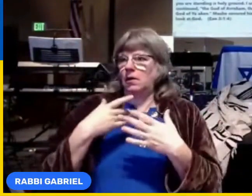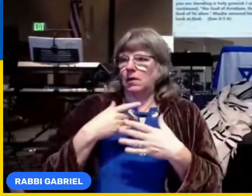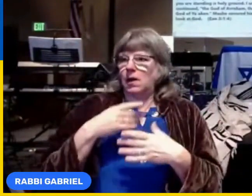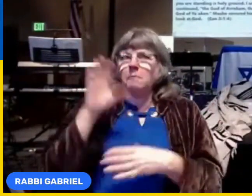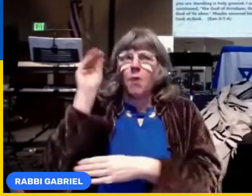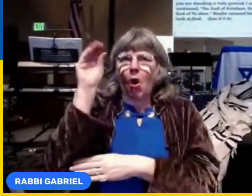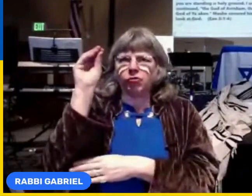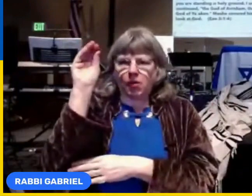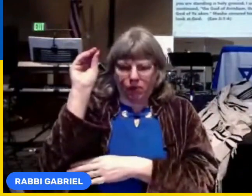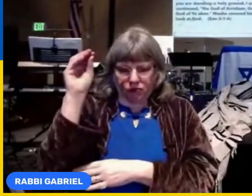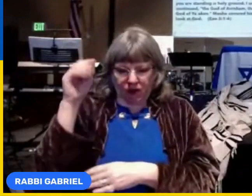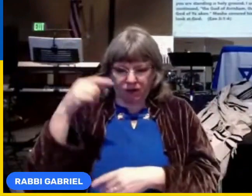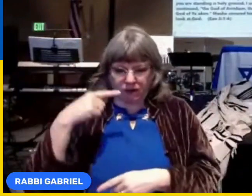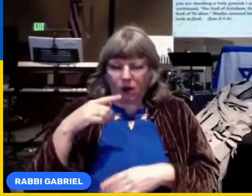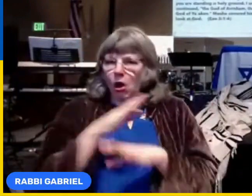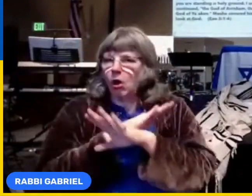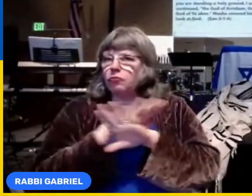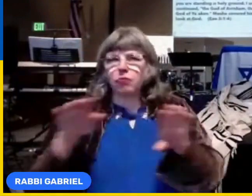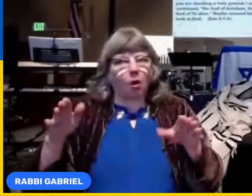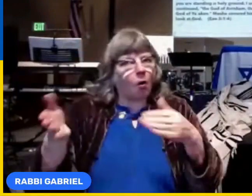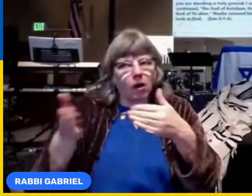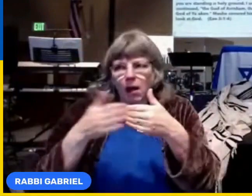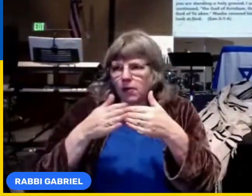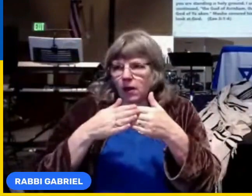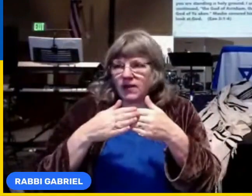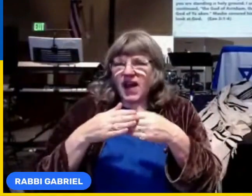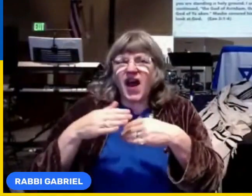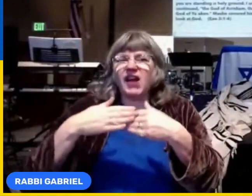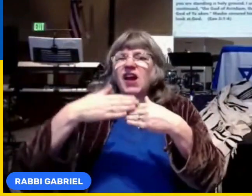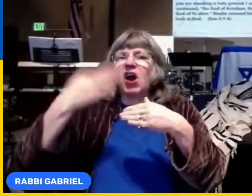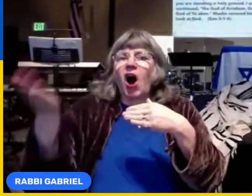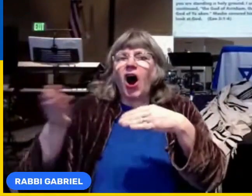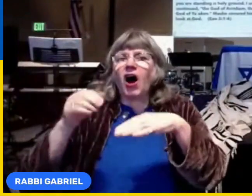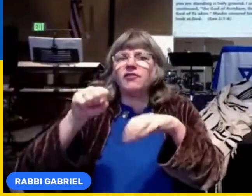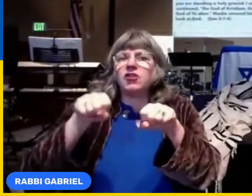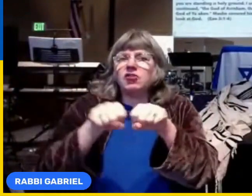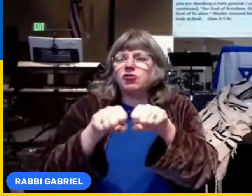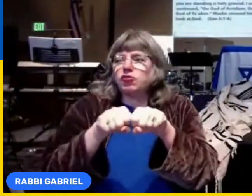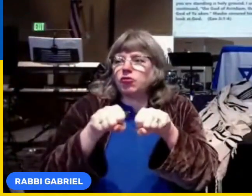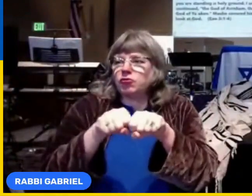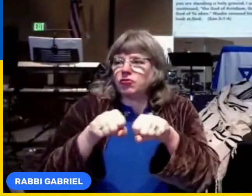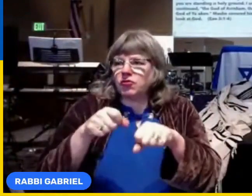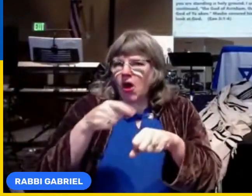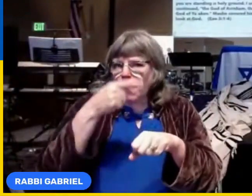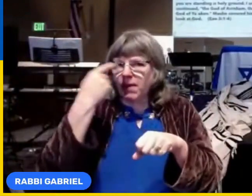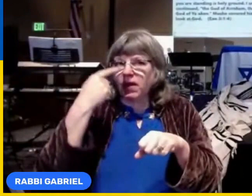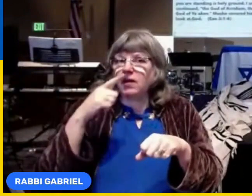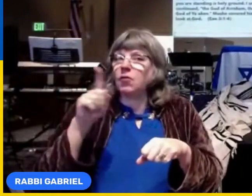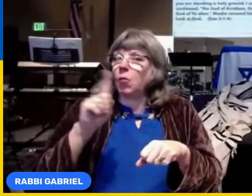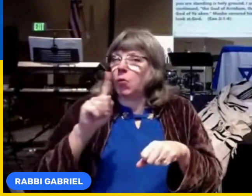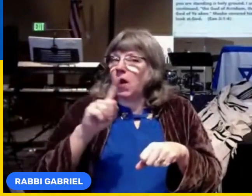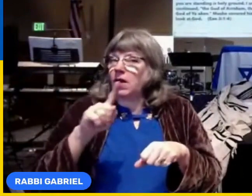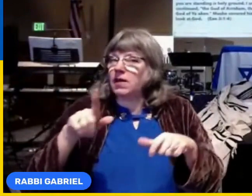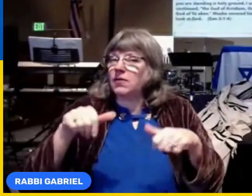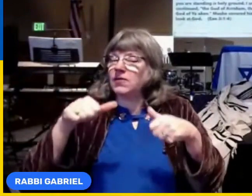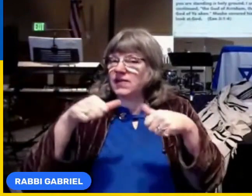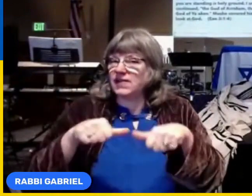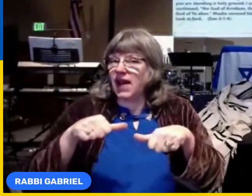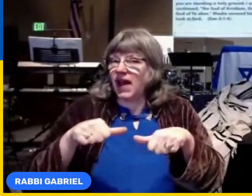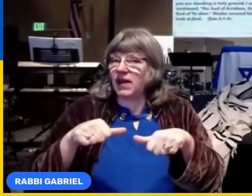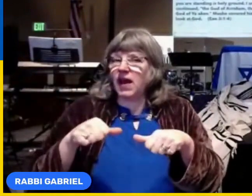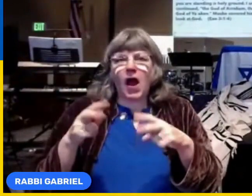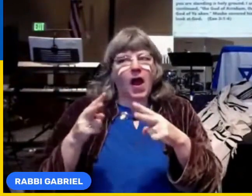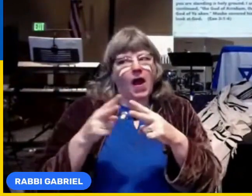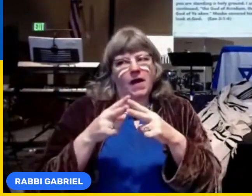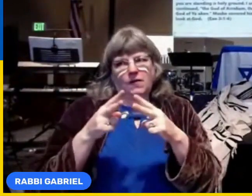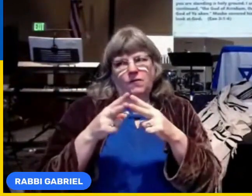He said, don't come any closer. Take your sandals off your feet, because the place where you are standing